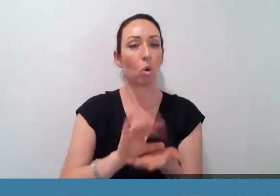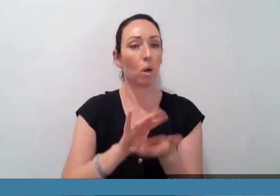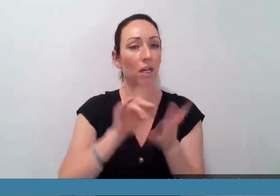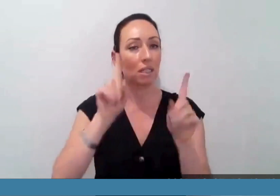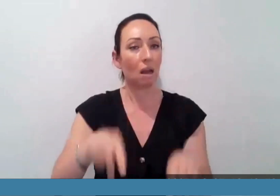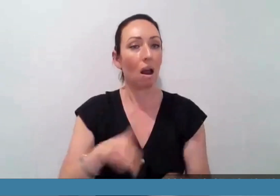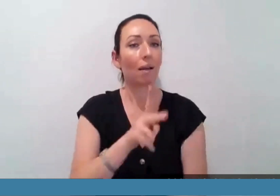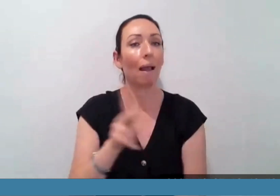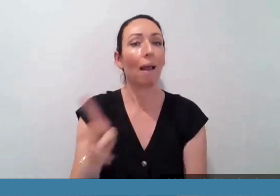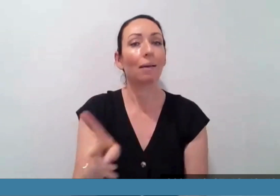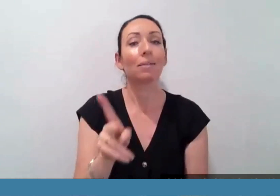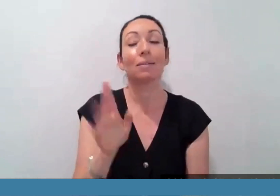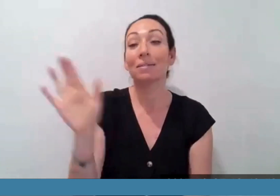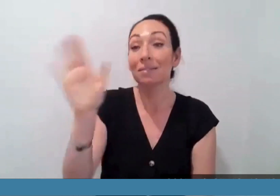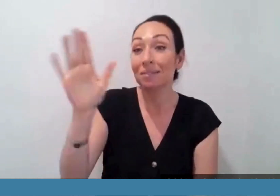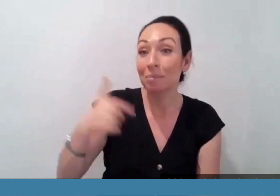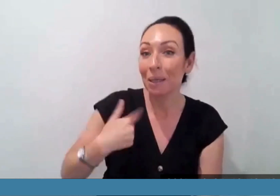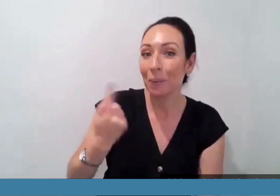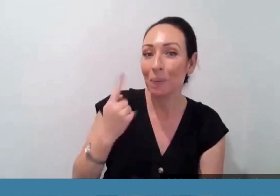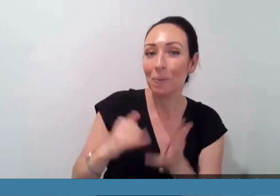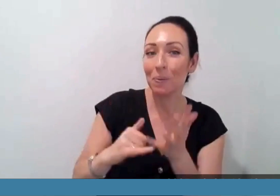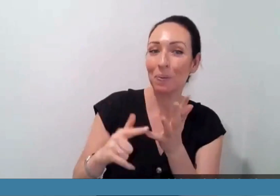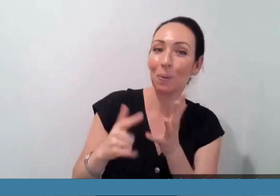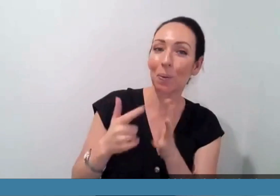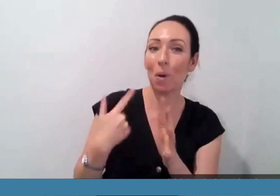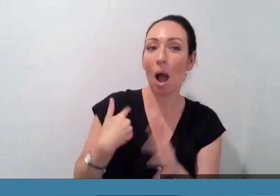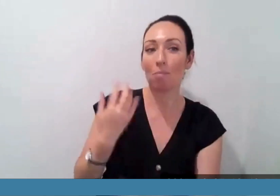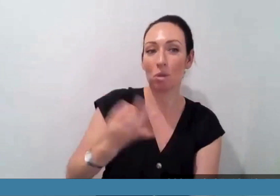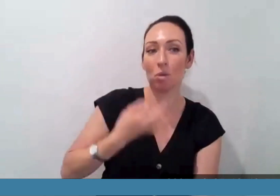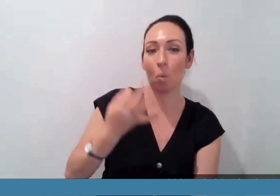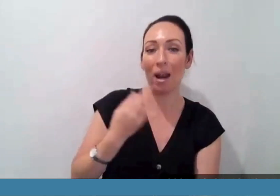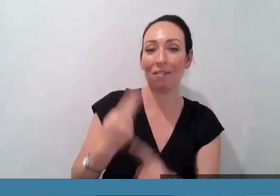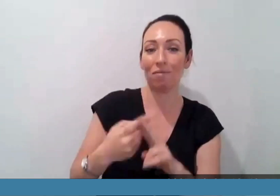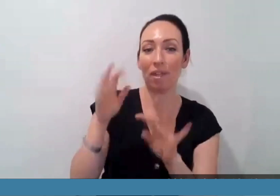Sue speaking. We just need to wait for the interpreters, and you're also on silent, Bethany.